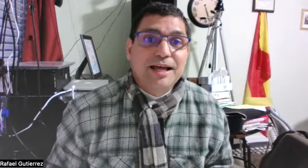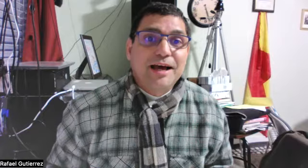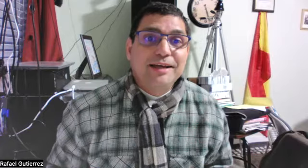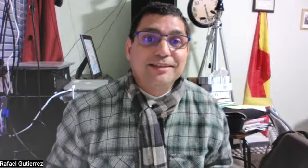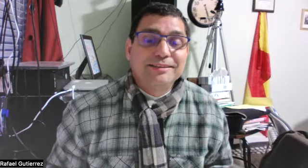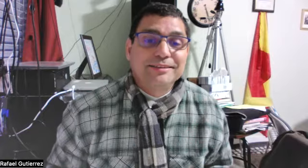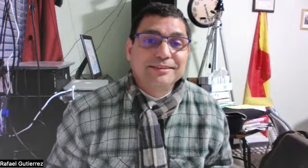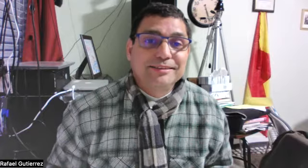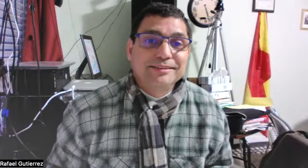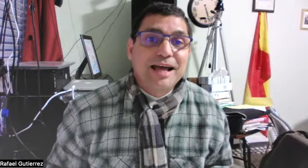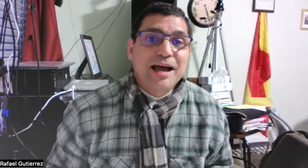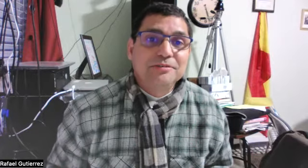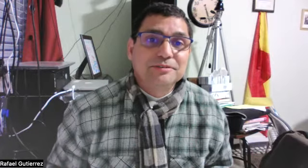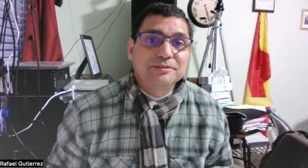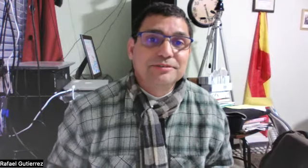Lie down.